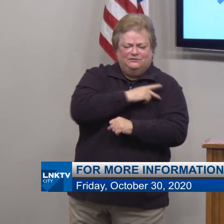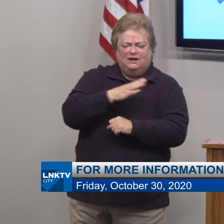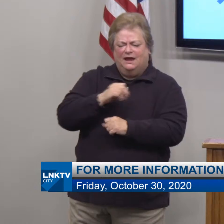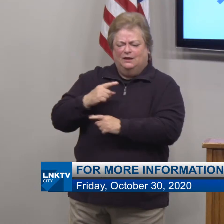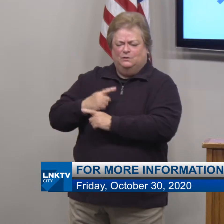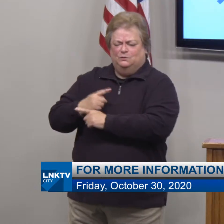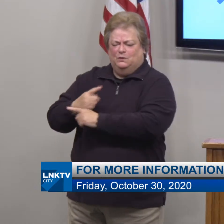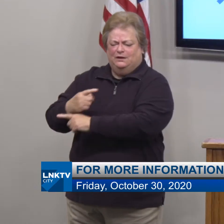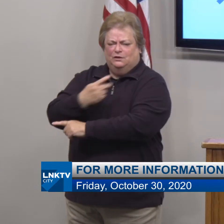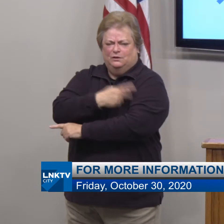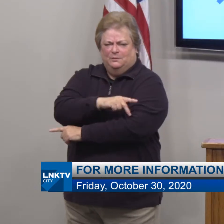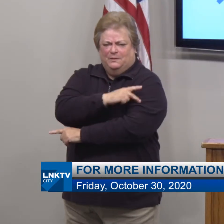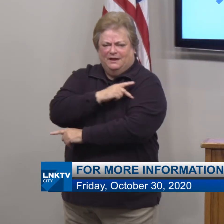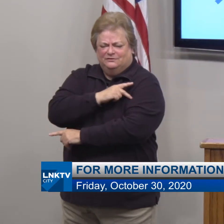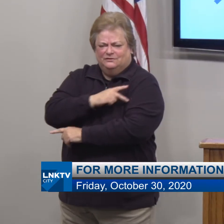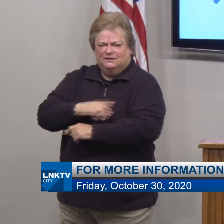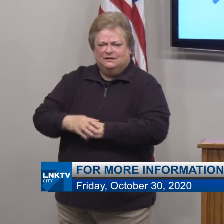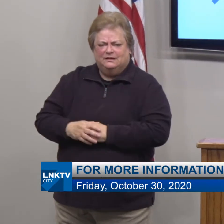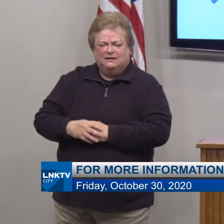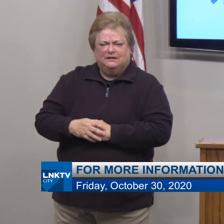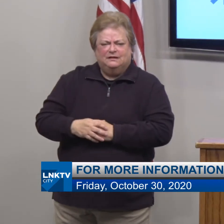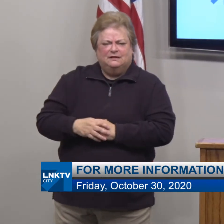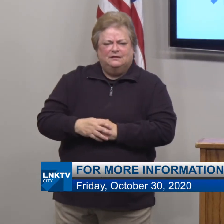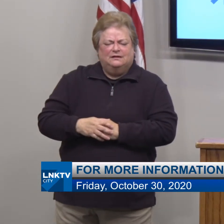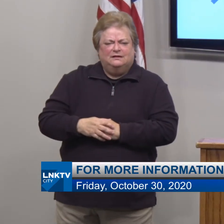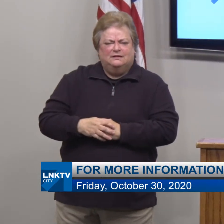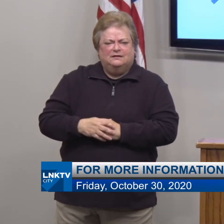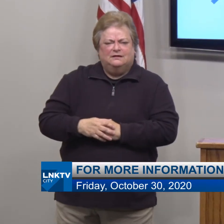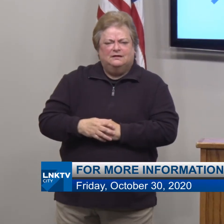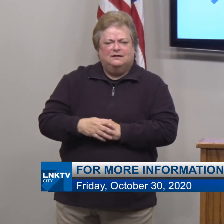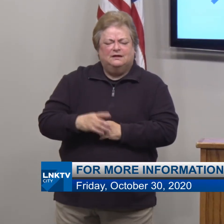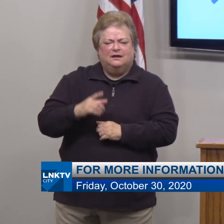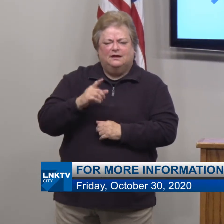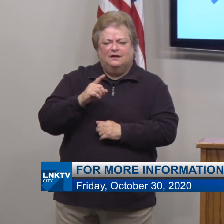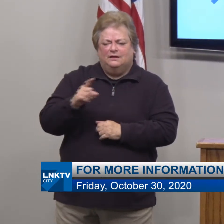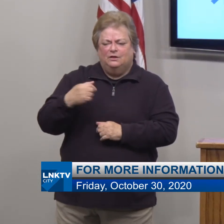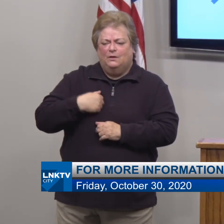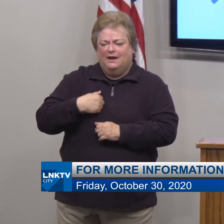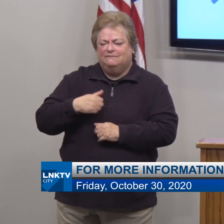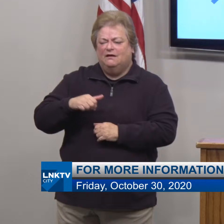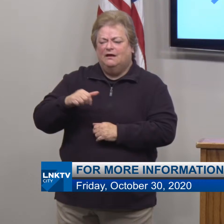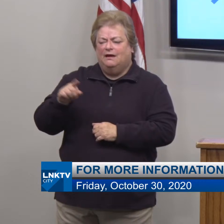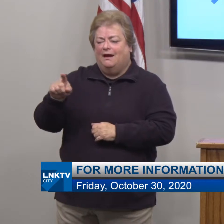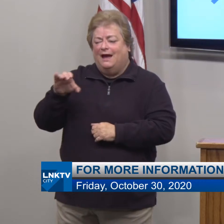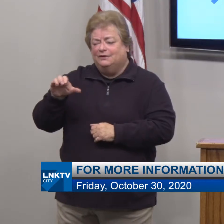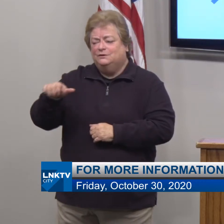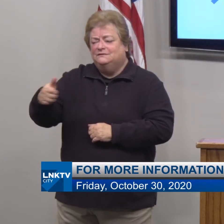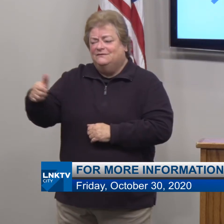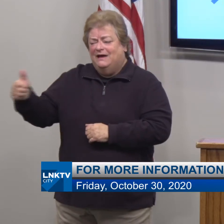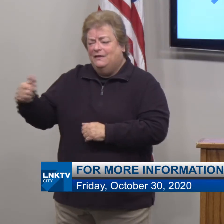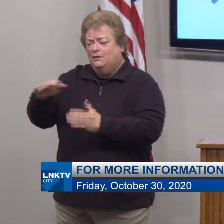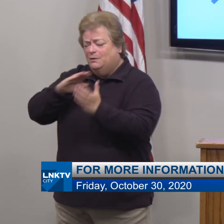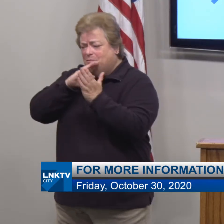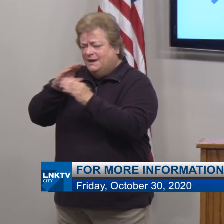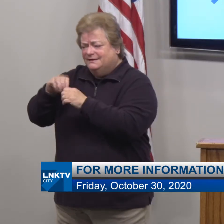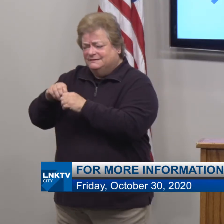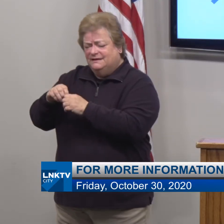When people see, 76 COVID-19 patients, but hundreds of other beds in the hospital,